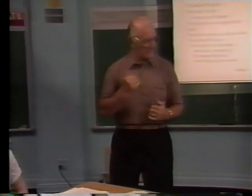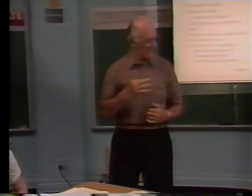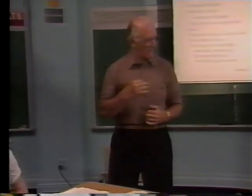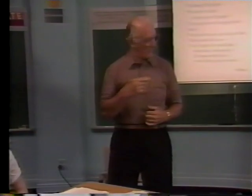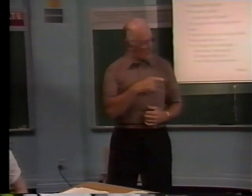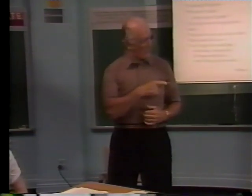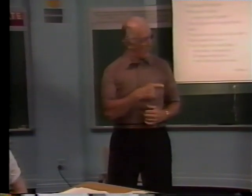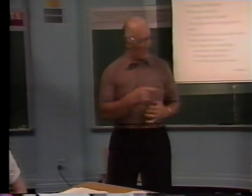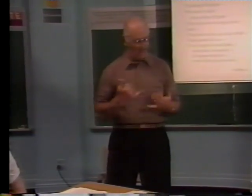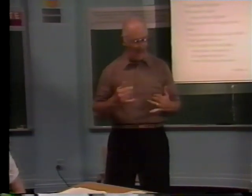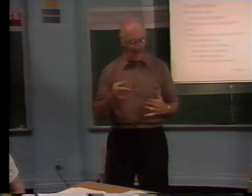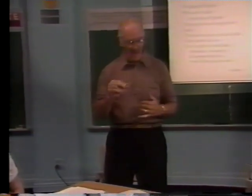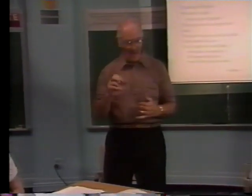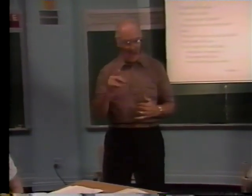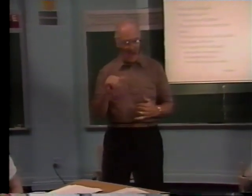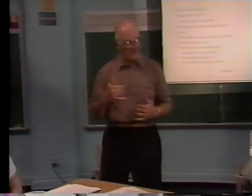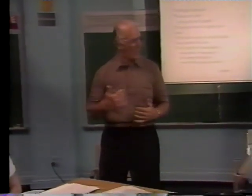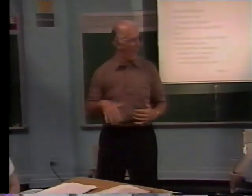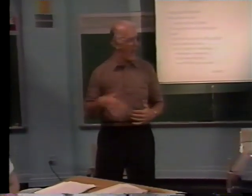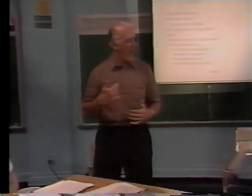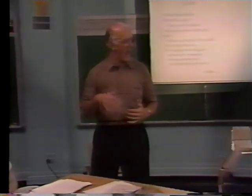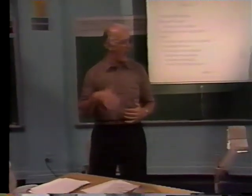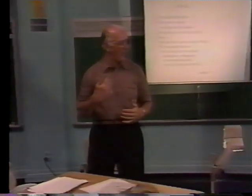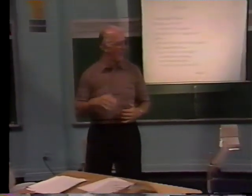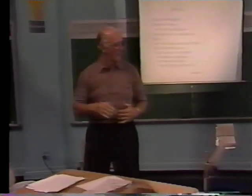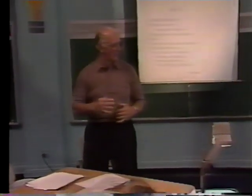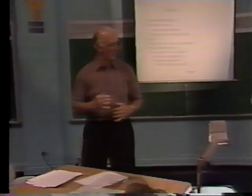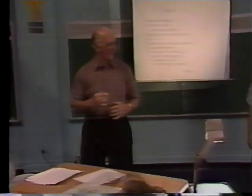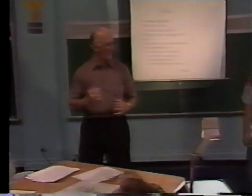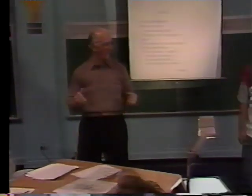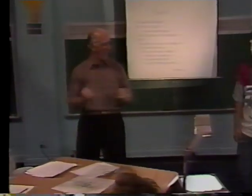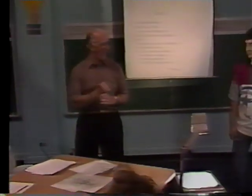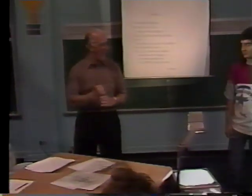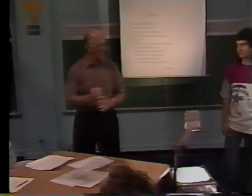Because if you were playing hockey, wow, you really fought.